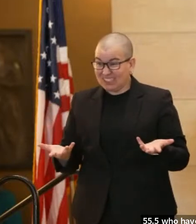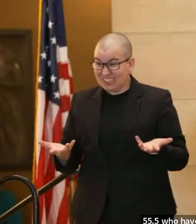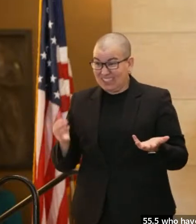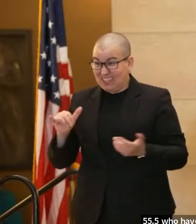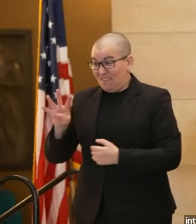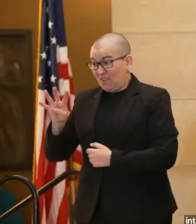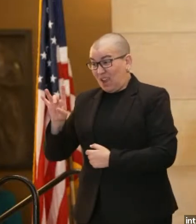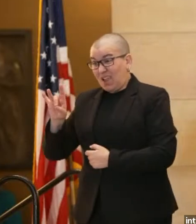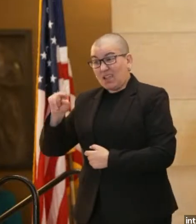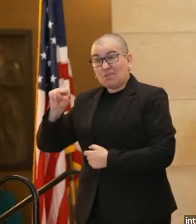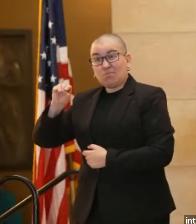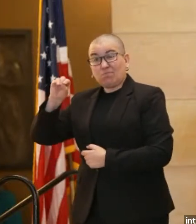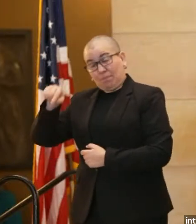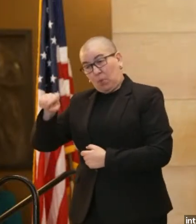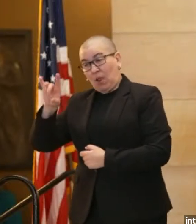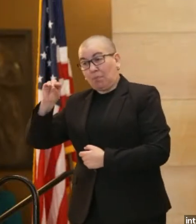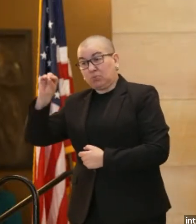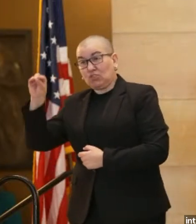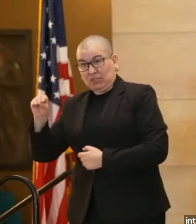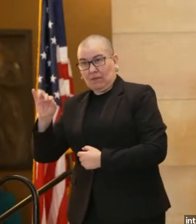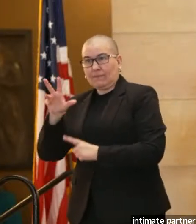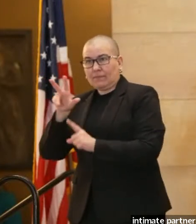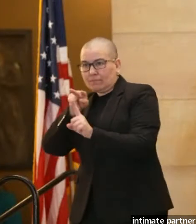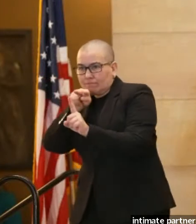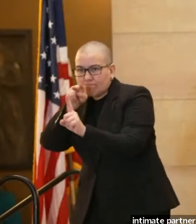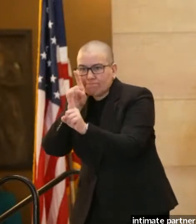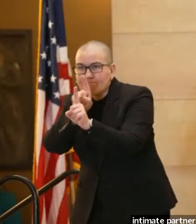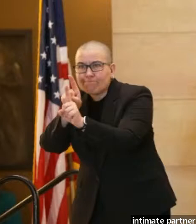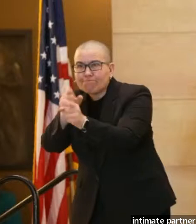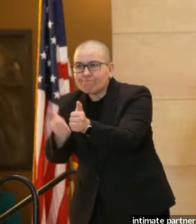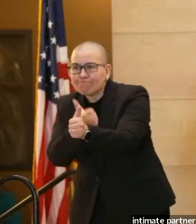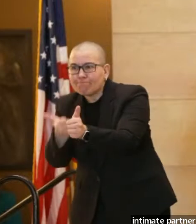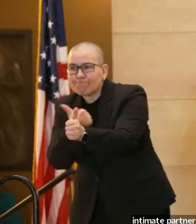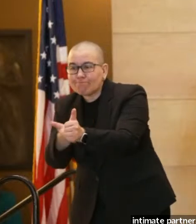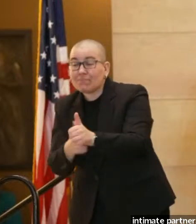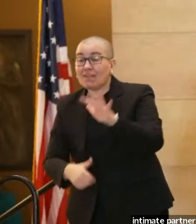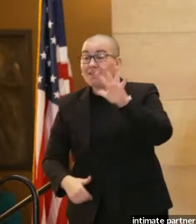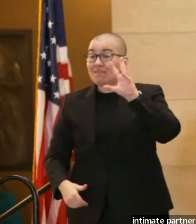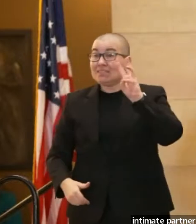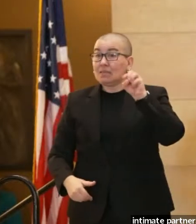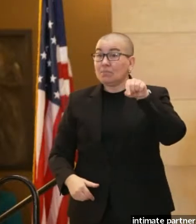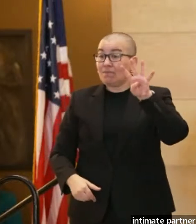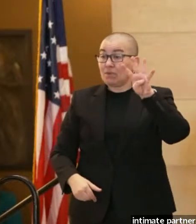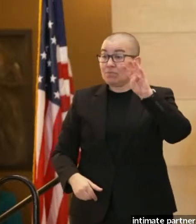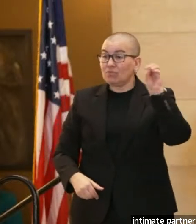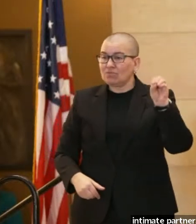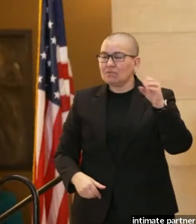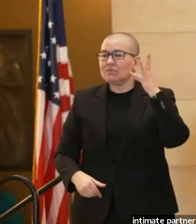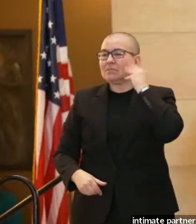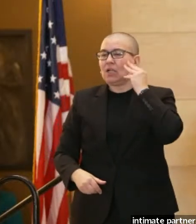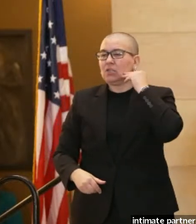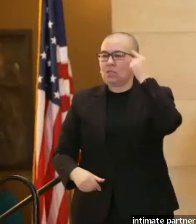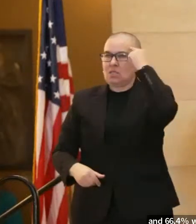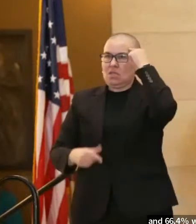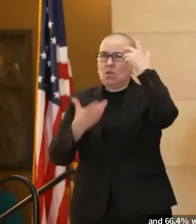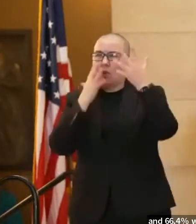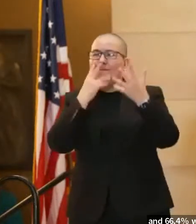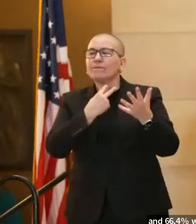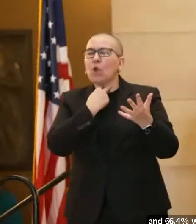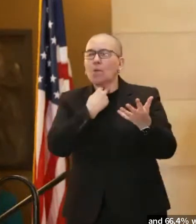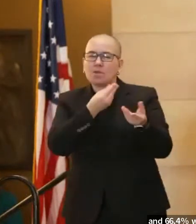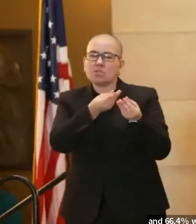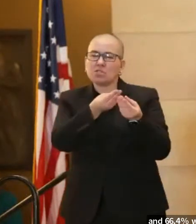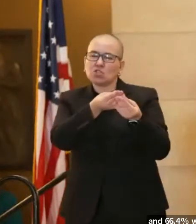48.8% who have experienced stalking, and 66.4% who have experienced psychological aggression by an